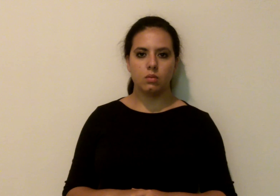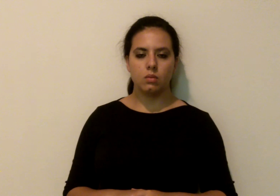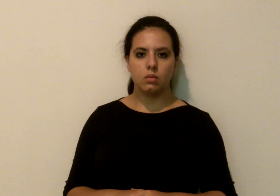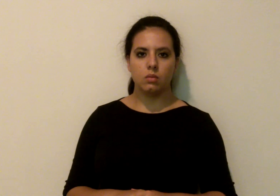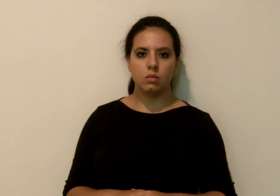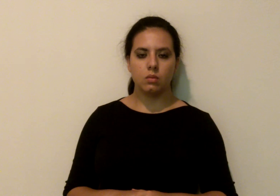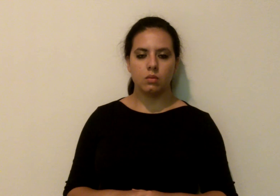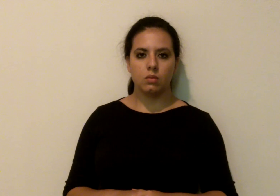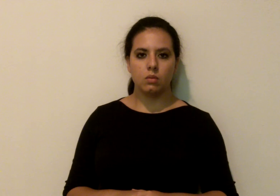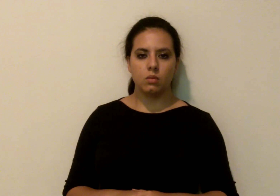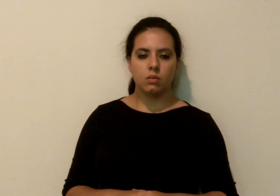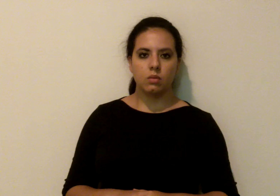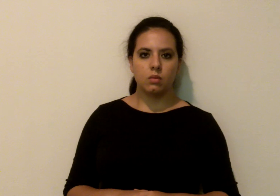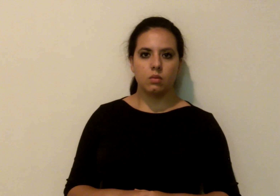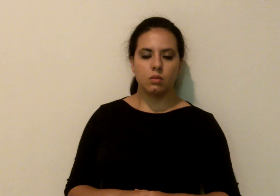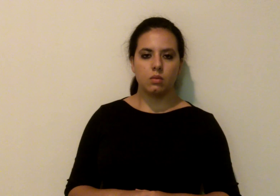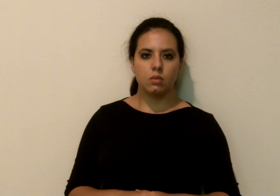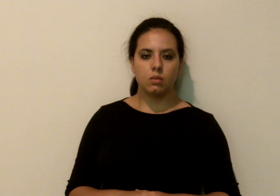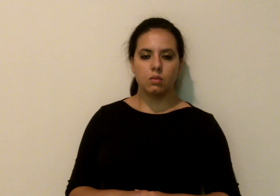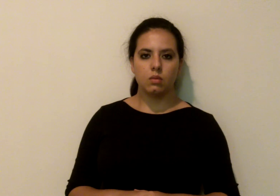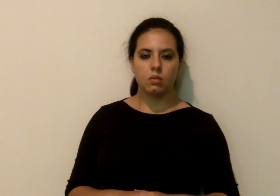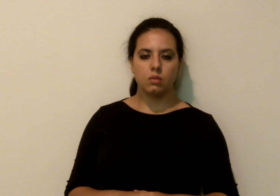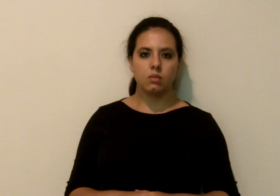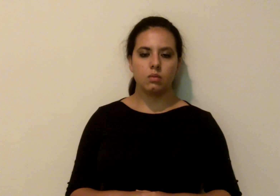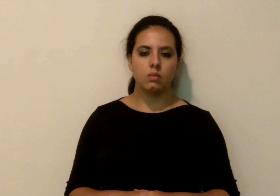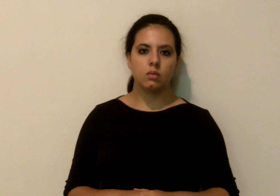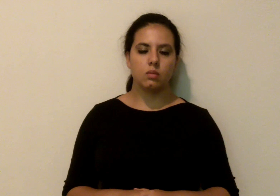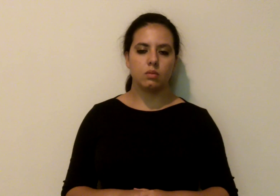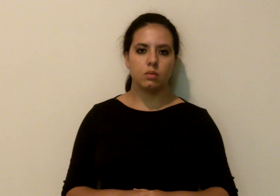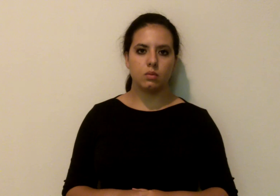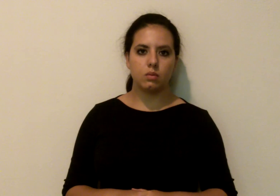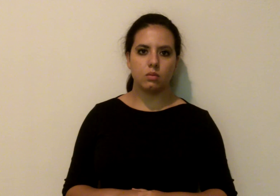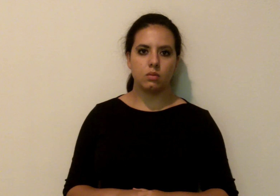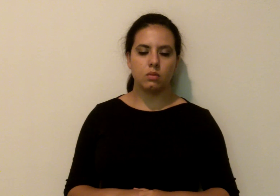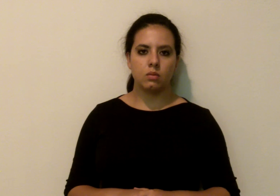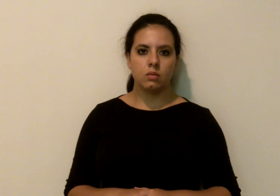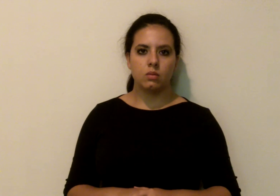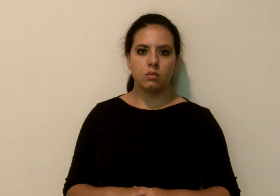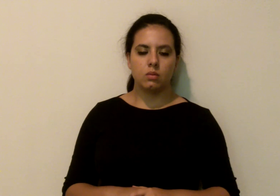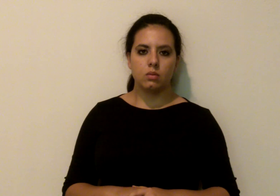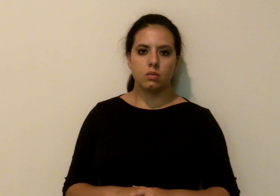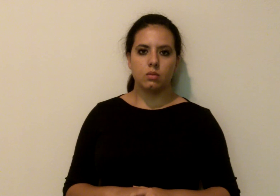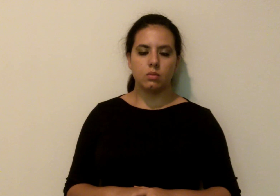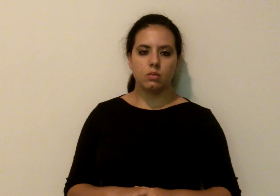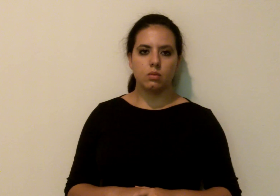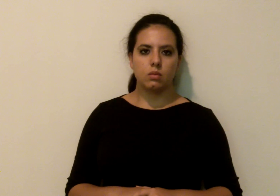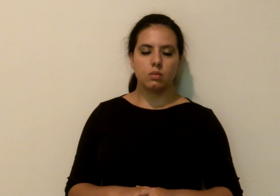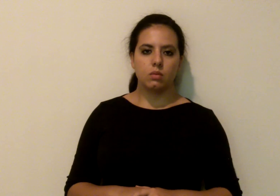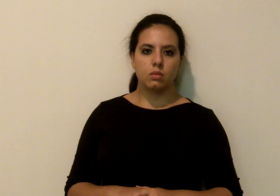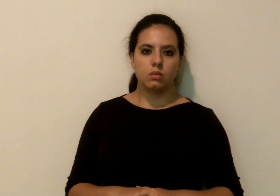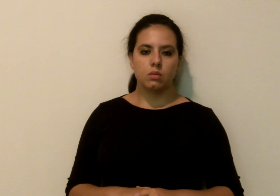in front of the camera. That's why I give you that list beforehand. It's not a pop quiz. You guys have the ability to look them all up